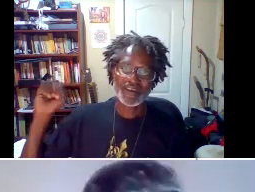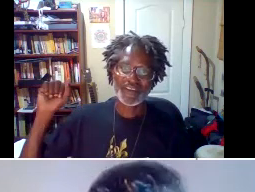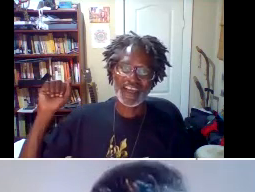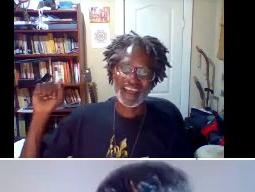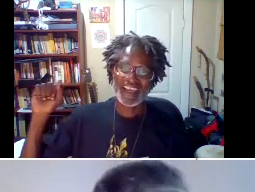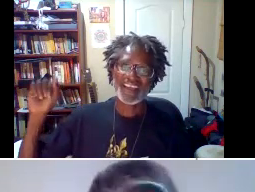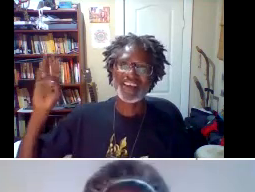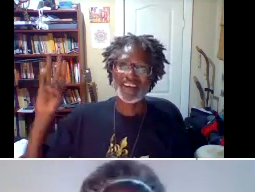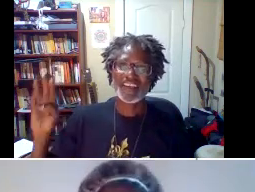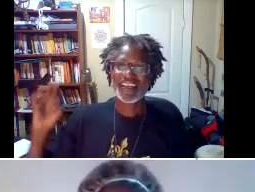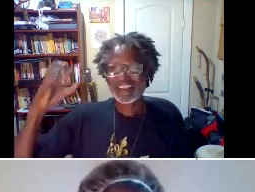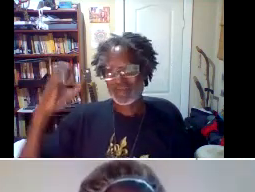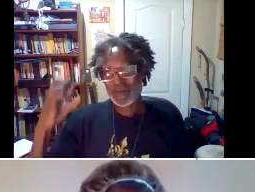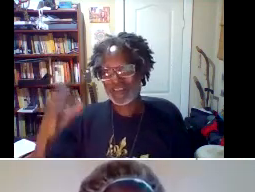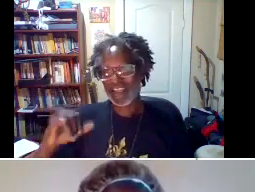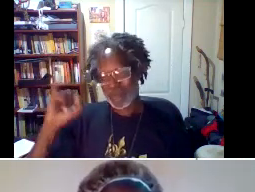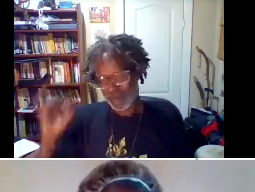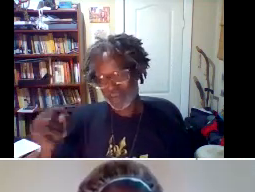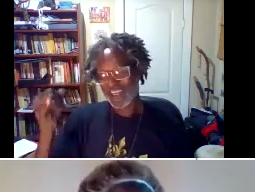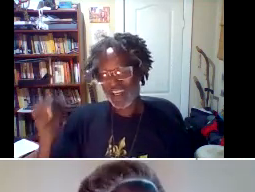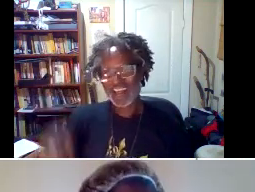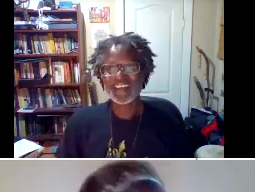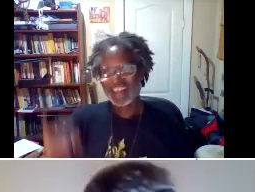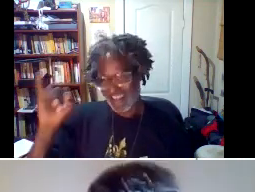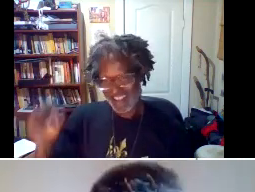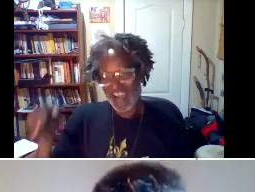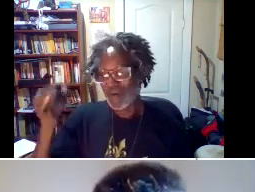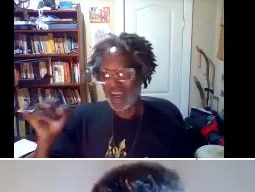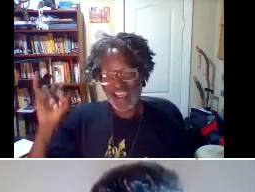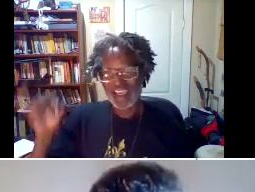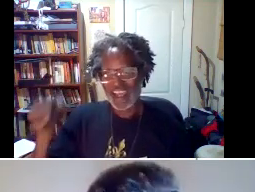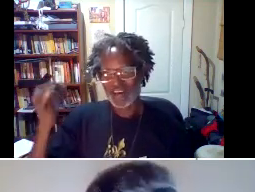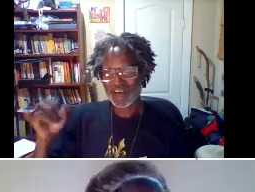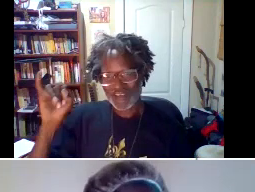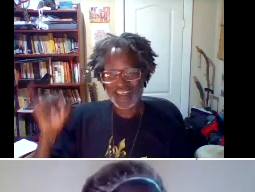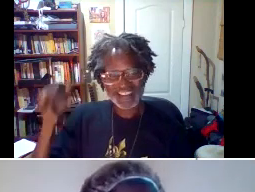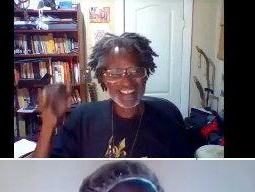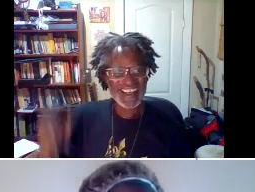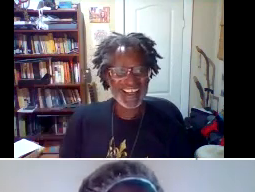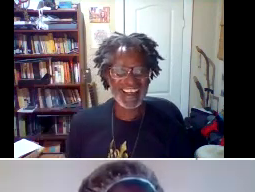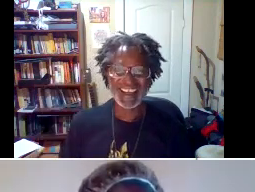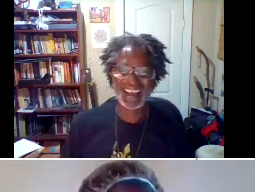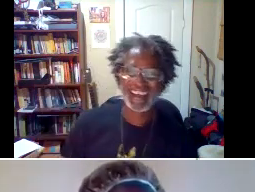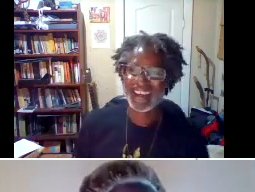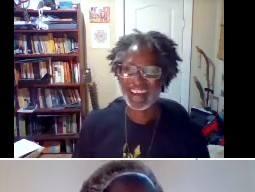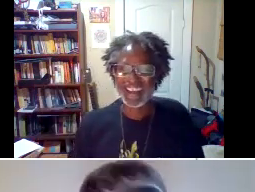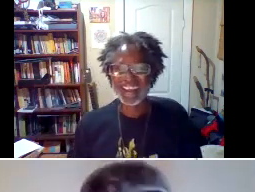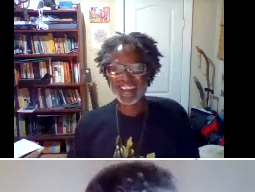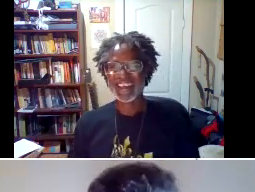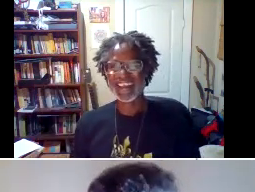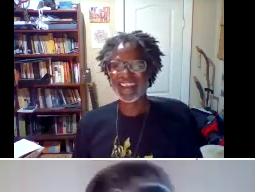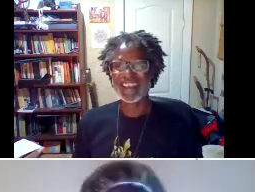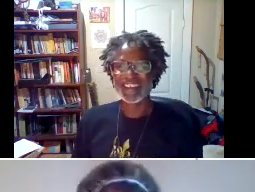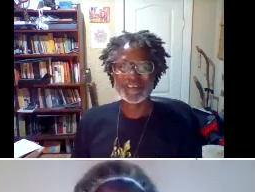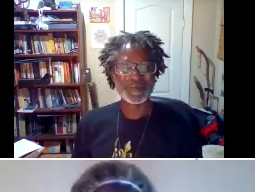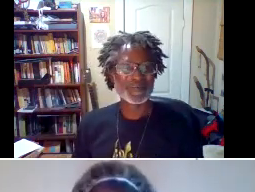remember the A, and I remember the J. That one I can't. I ain't remember.